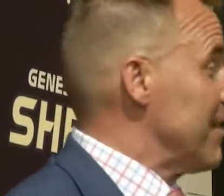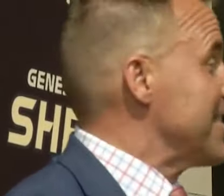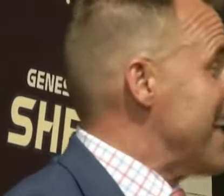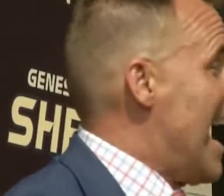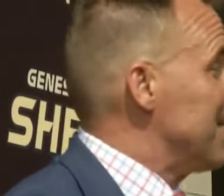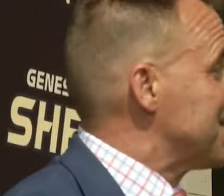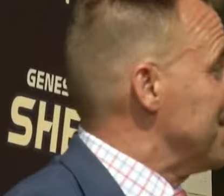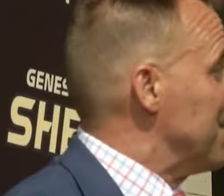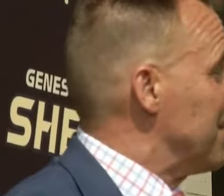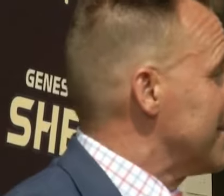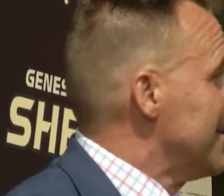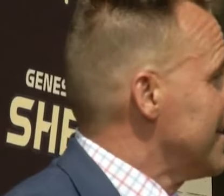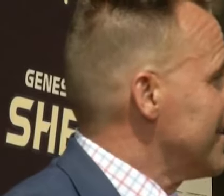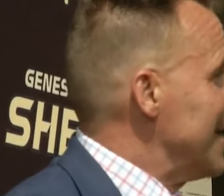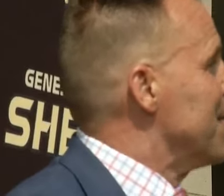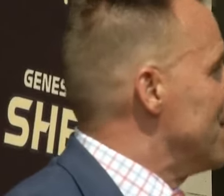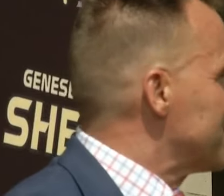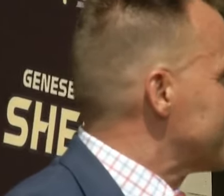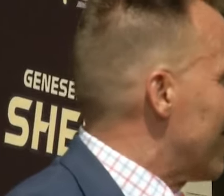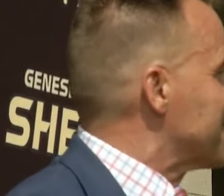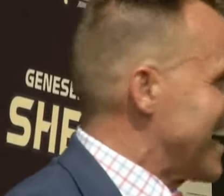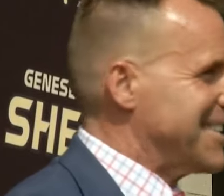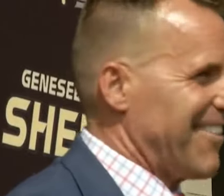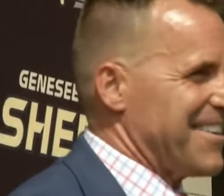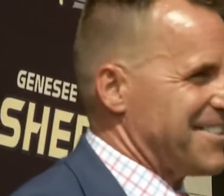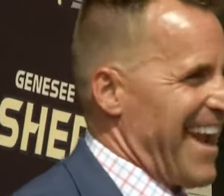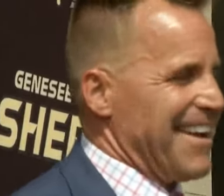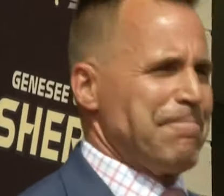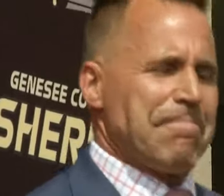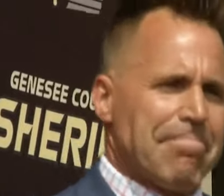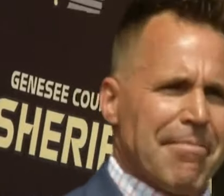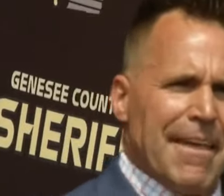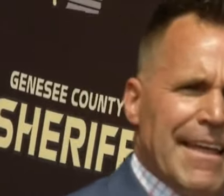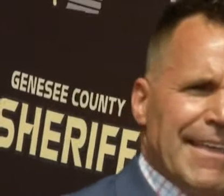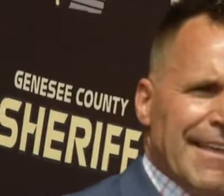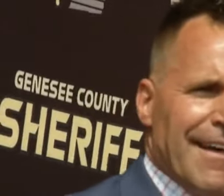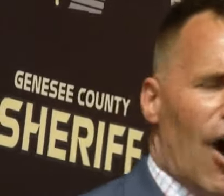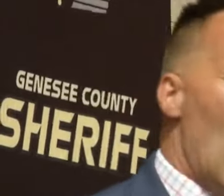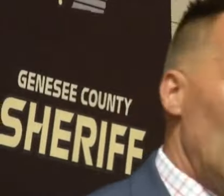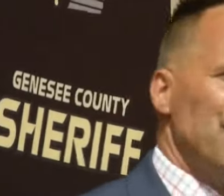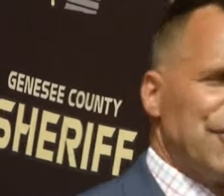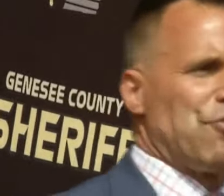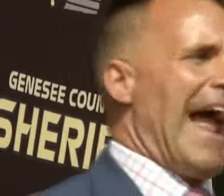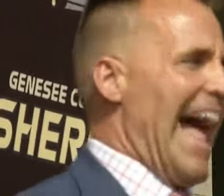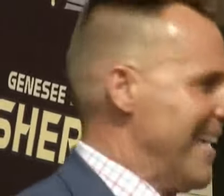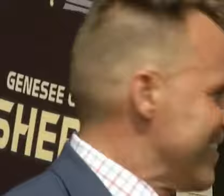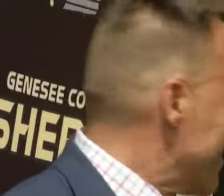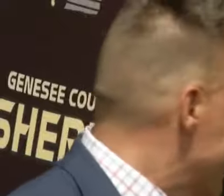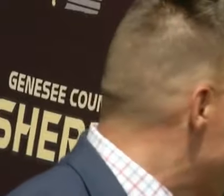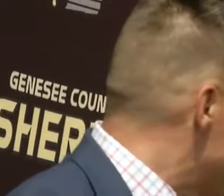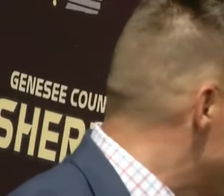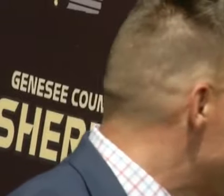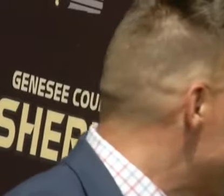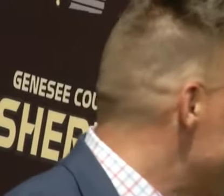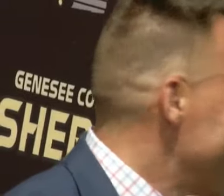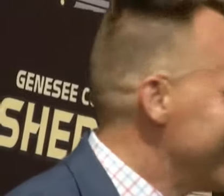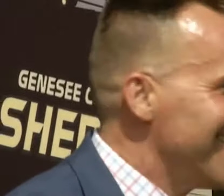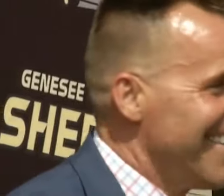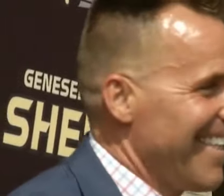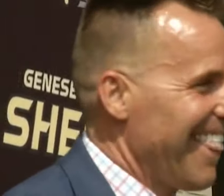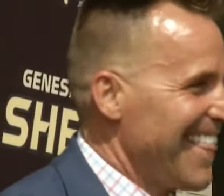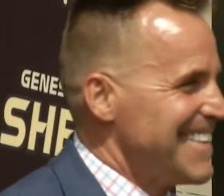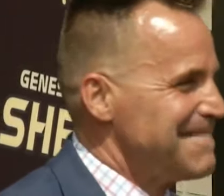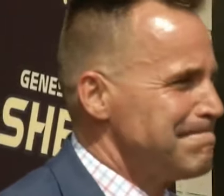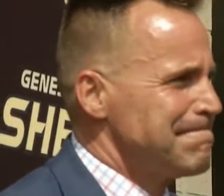I get the privilege now to introduce our Secretary of State. A Harvard grad.